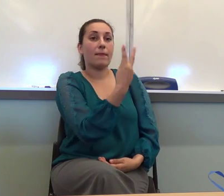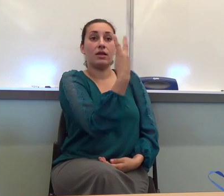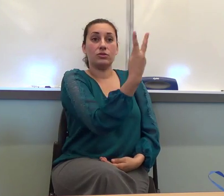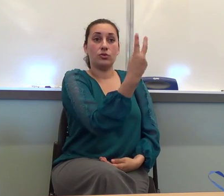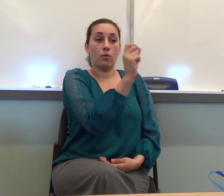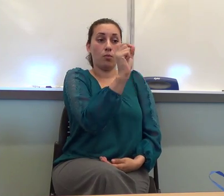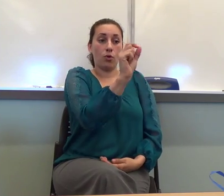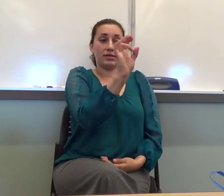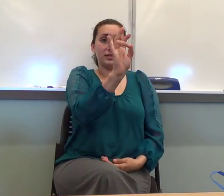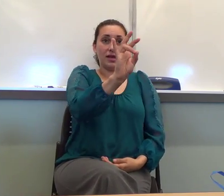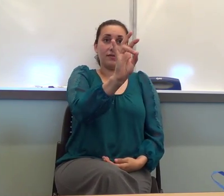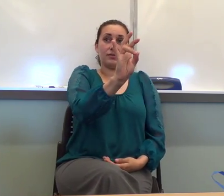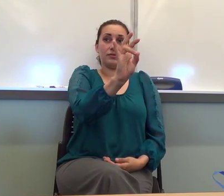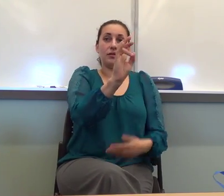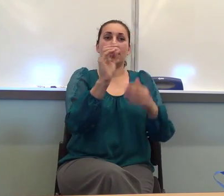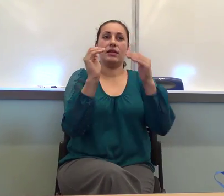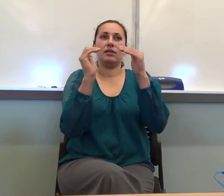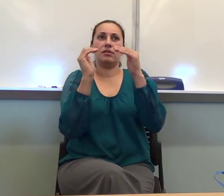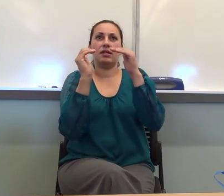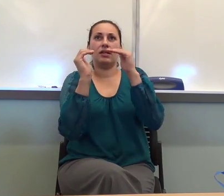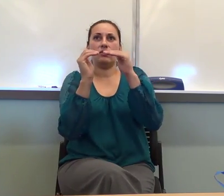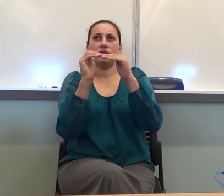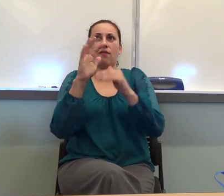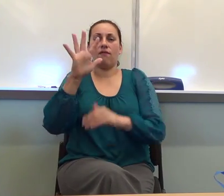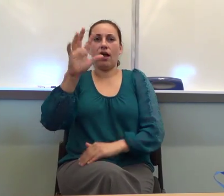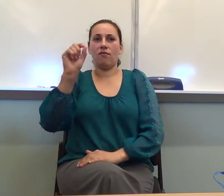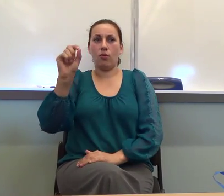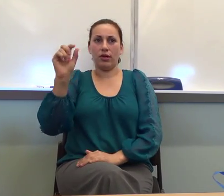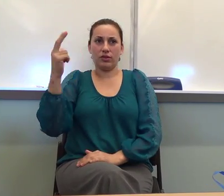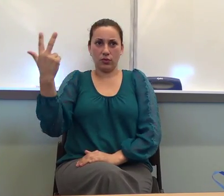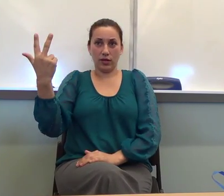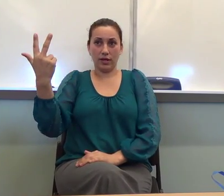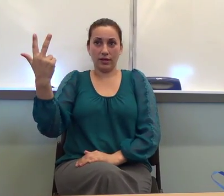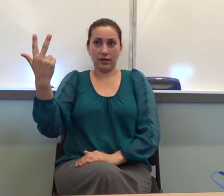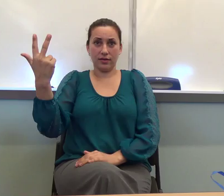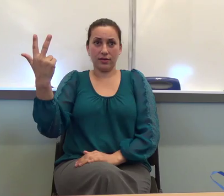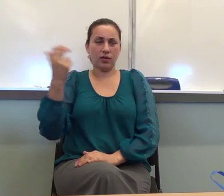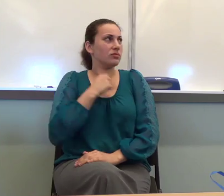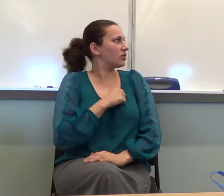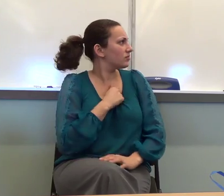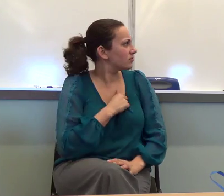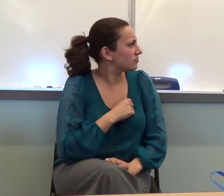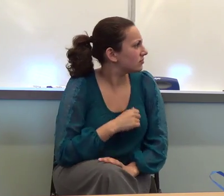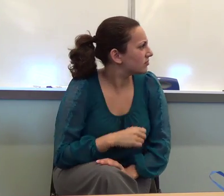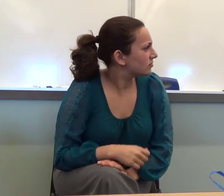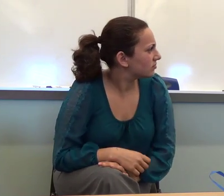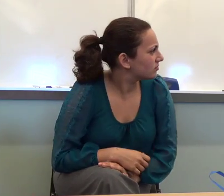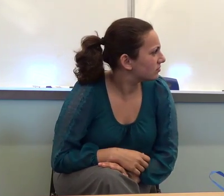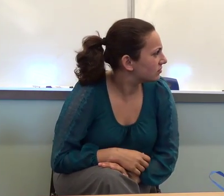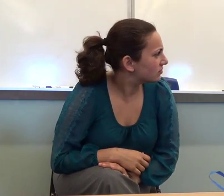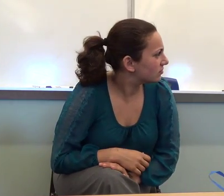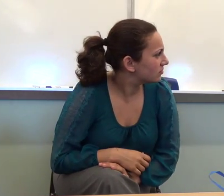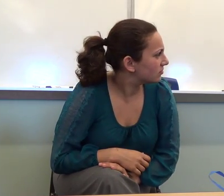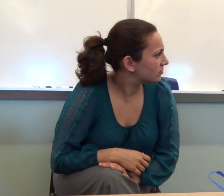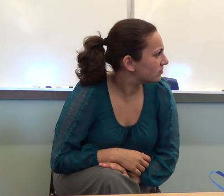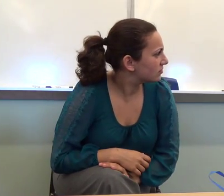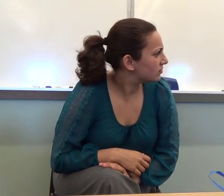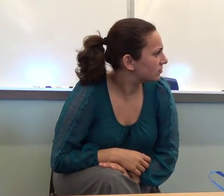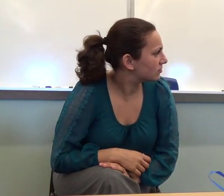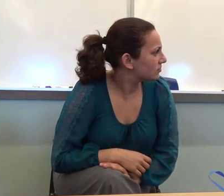to 5.3 as 8.1 is to 15.9. And the